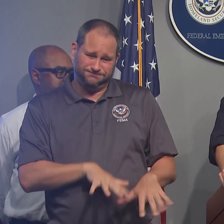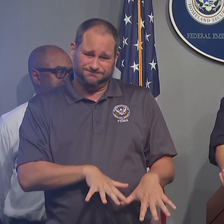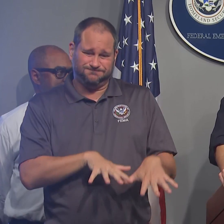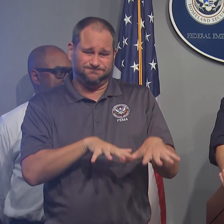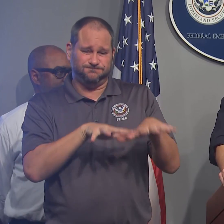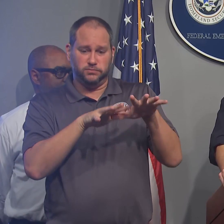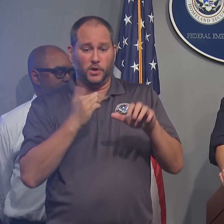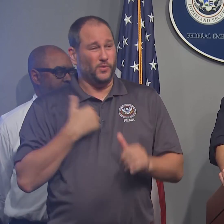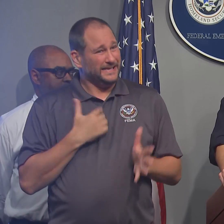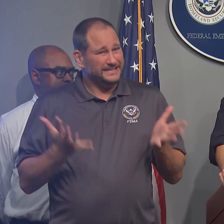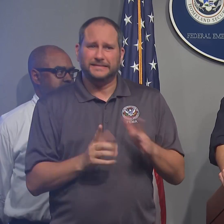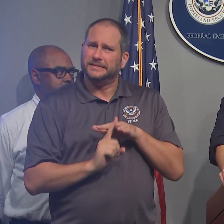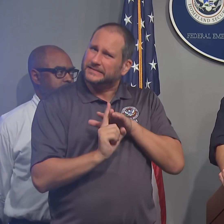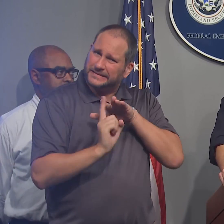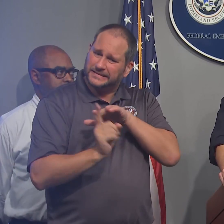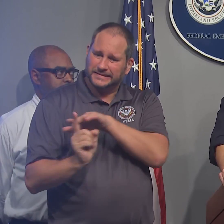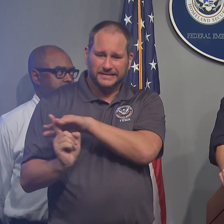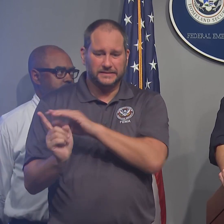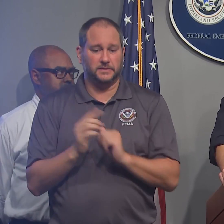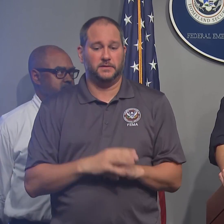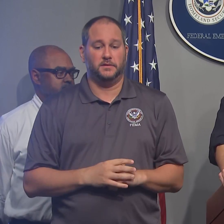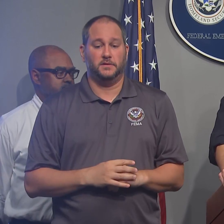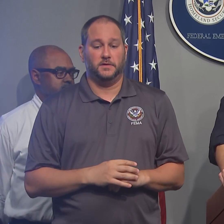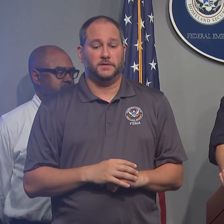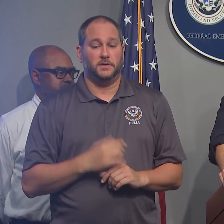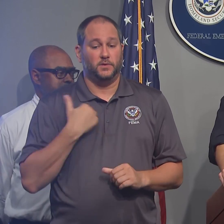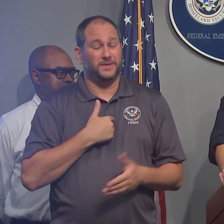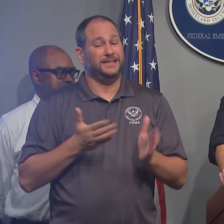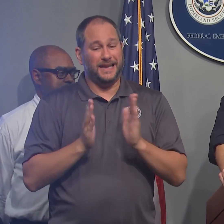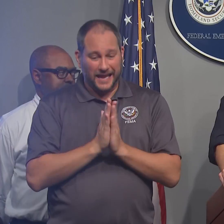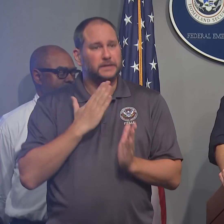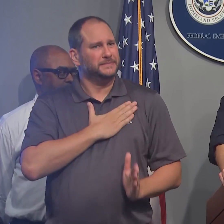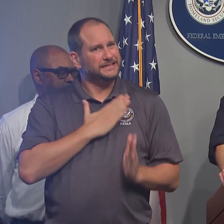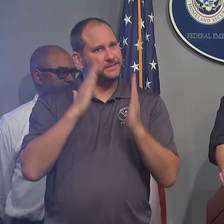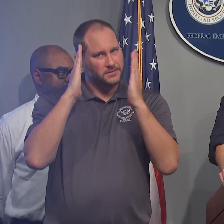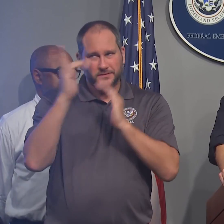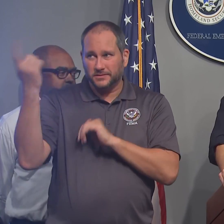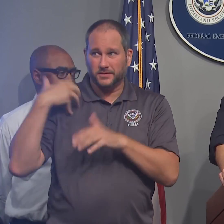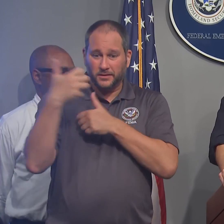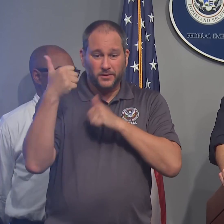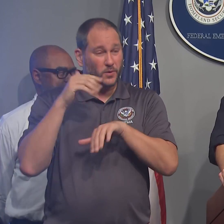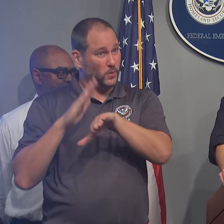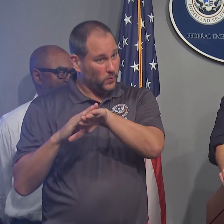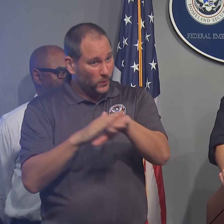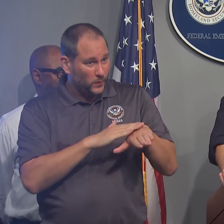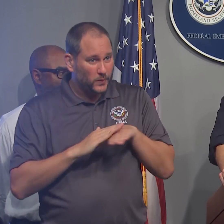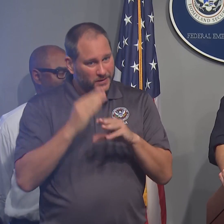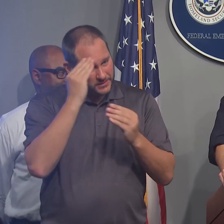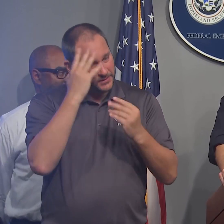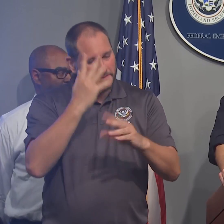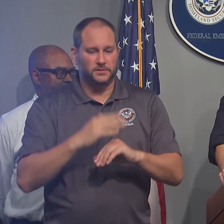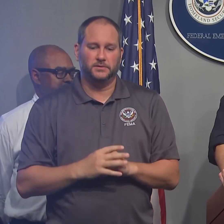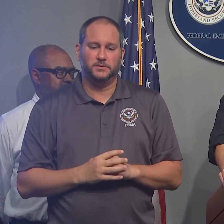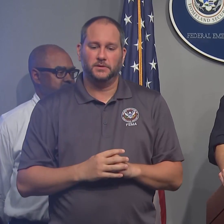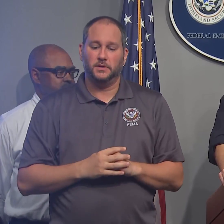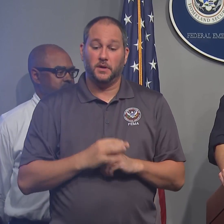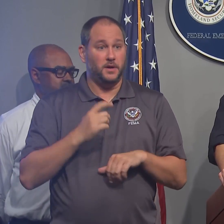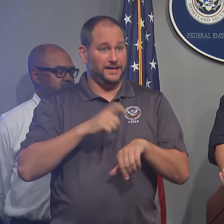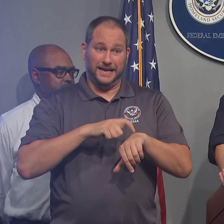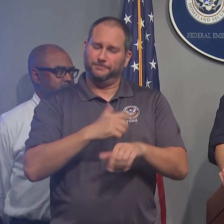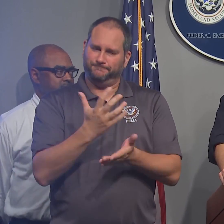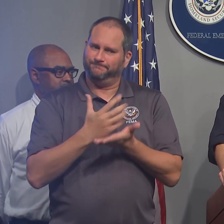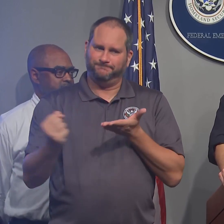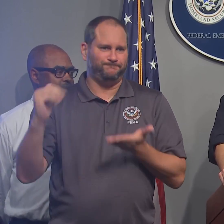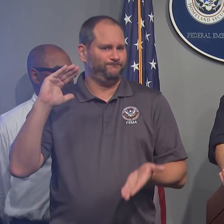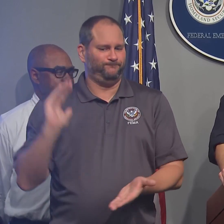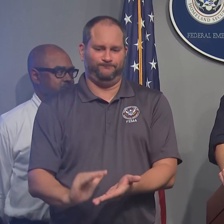evacuation. And we are asking citizens to please heed a warning. Your time is running out. The ocean is going to start